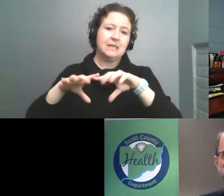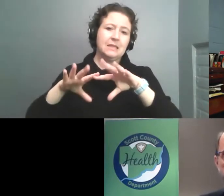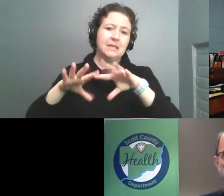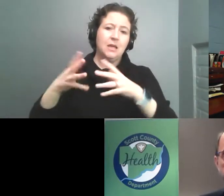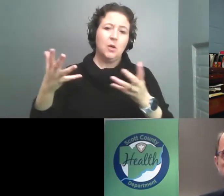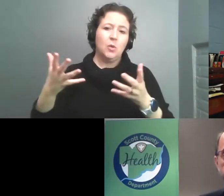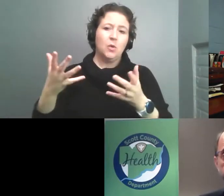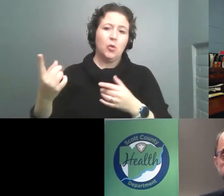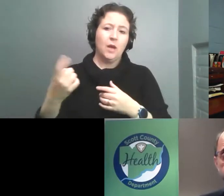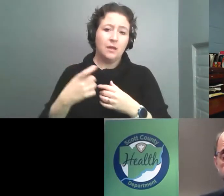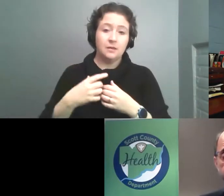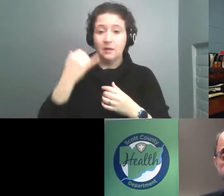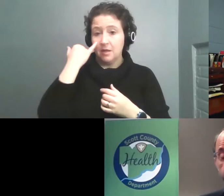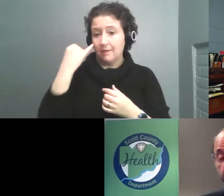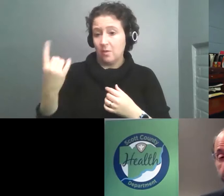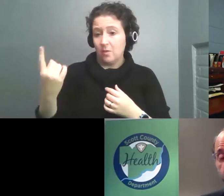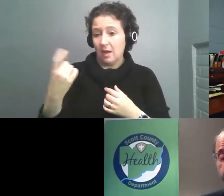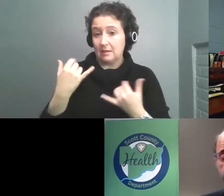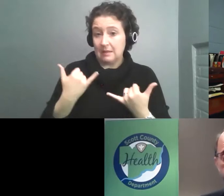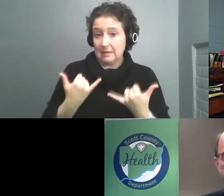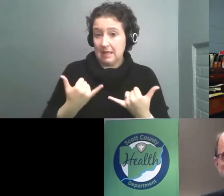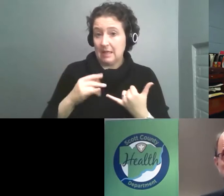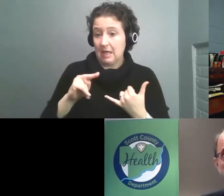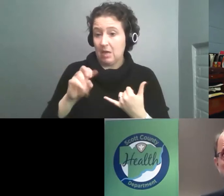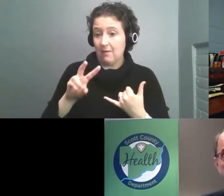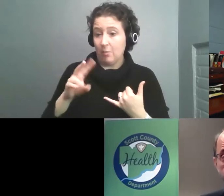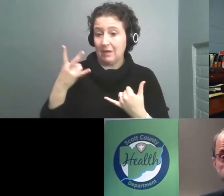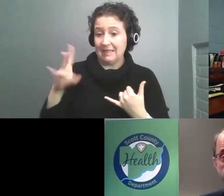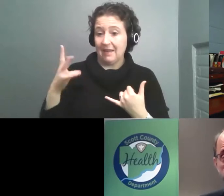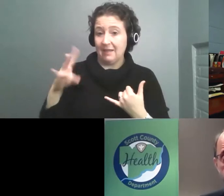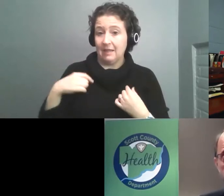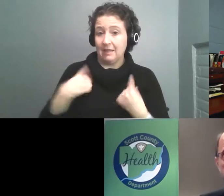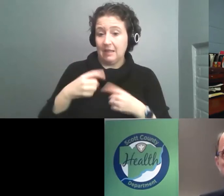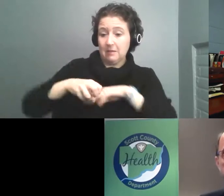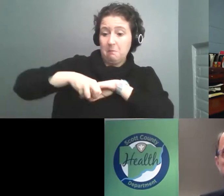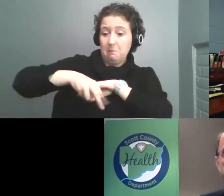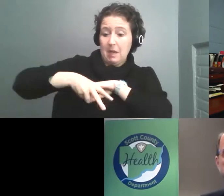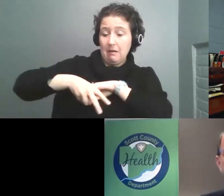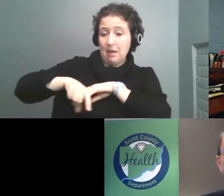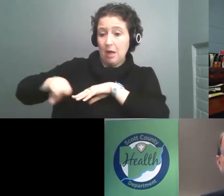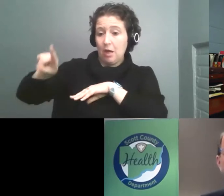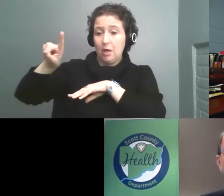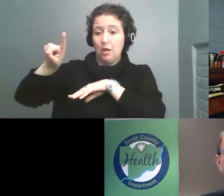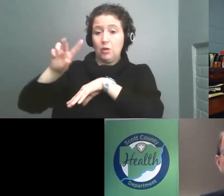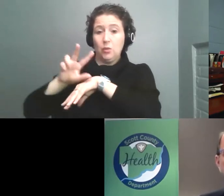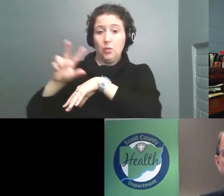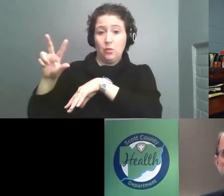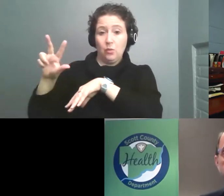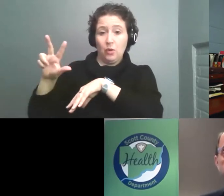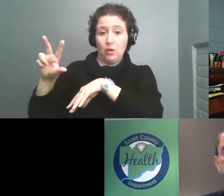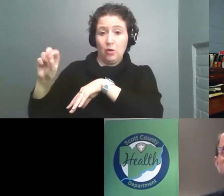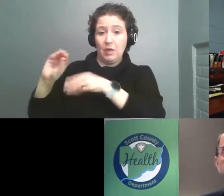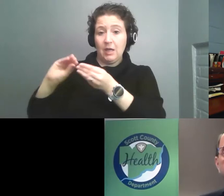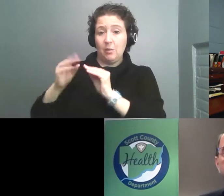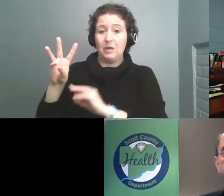what you're asking. You're asking about today, November 17th, since midnight to the current time, that number is